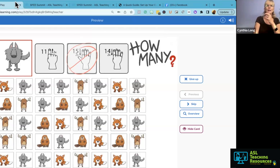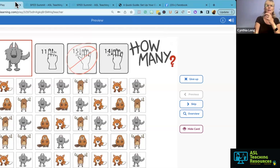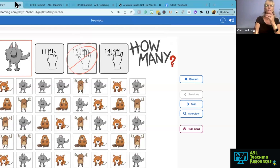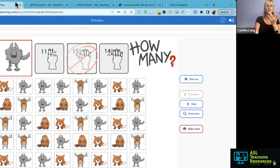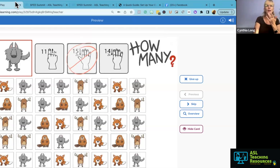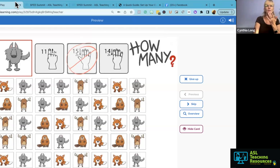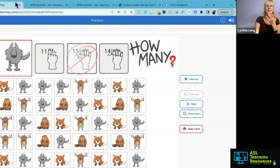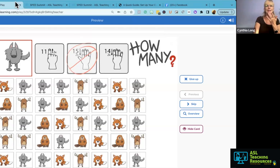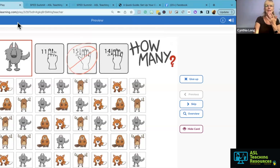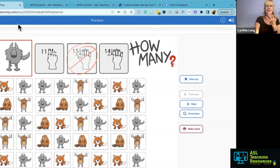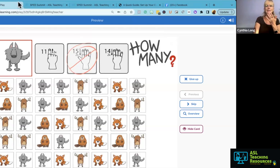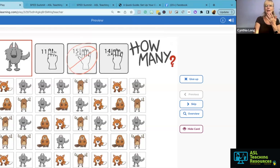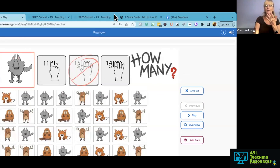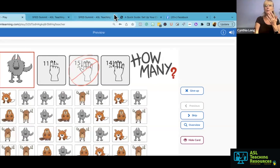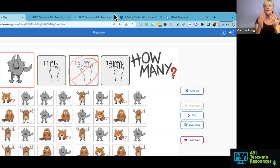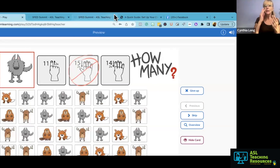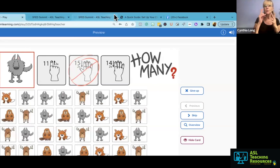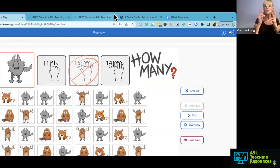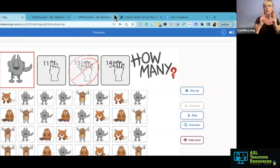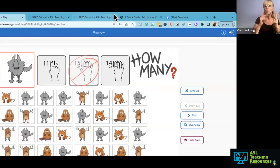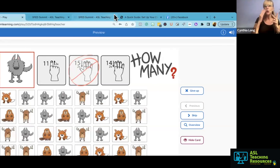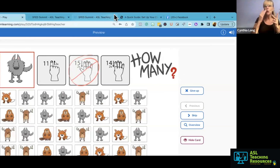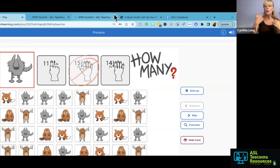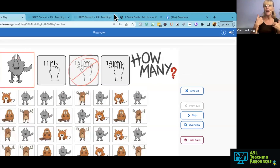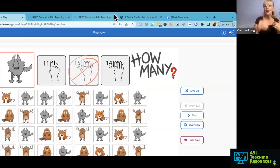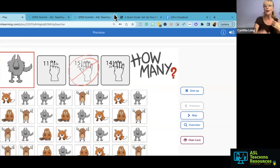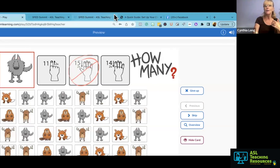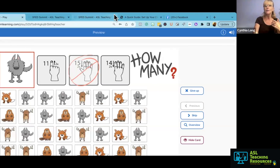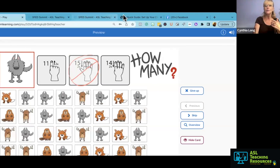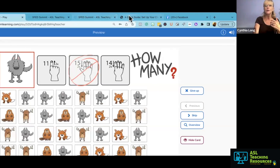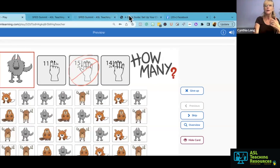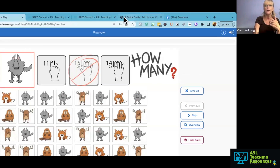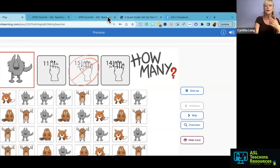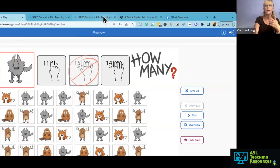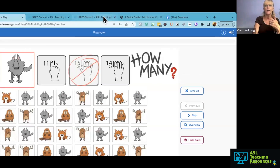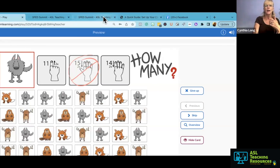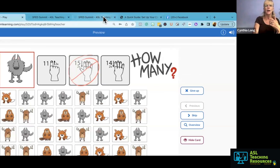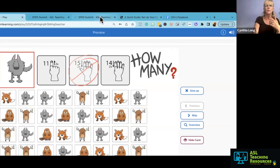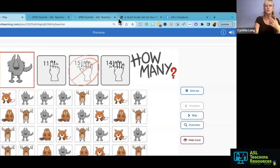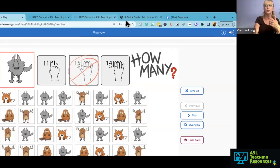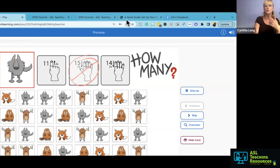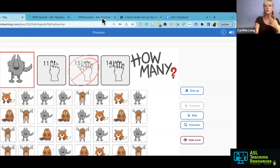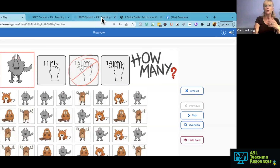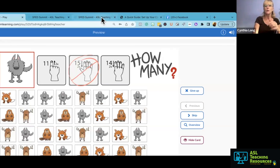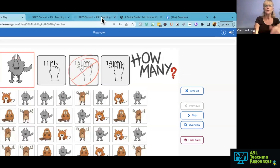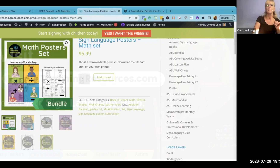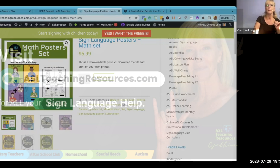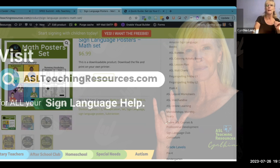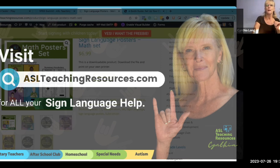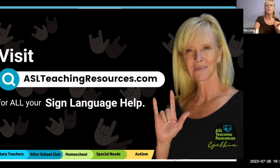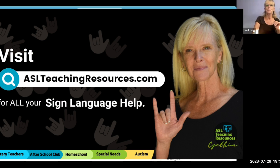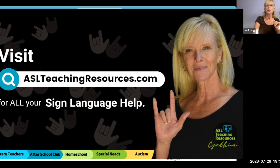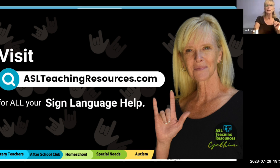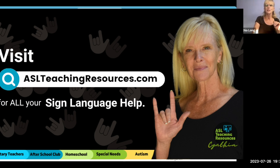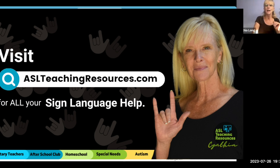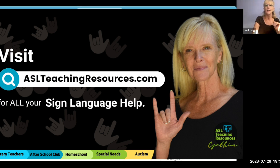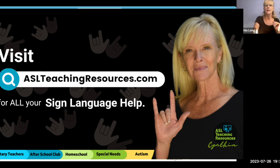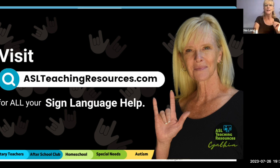the favorite things that people don't know we have, and I will show you this. Let me check the chat again.